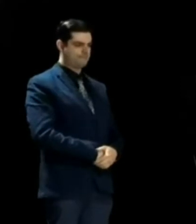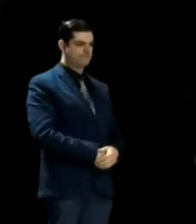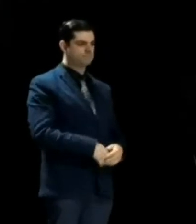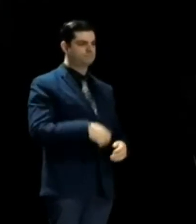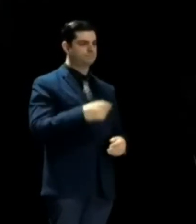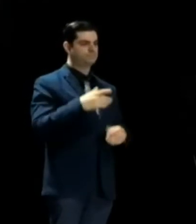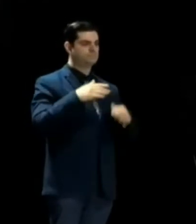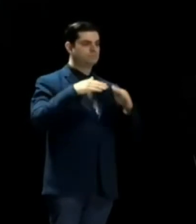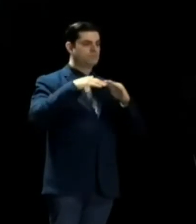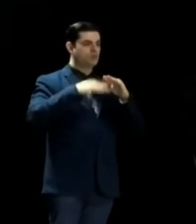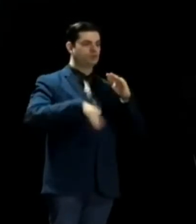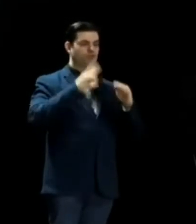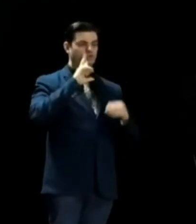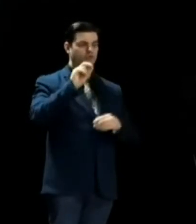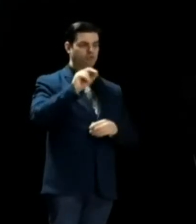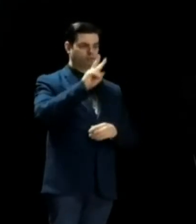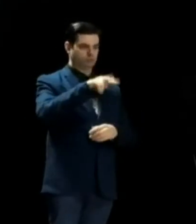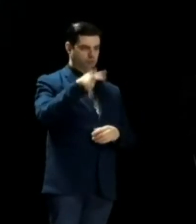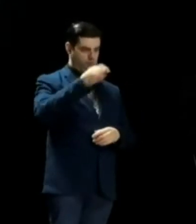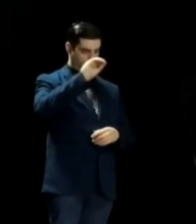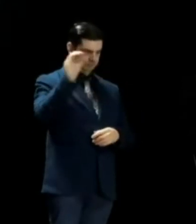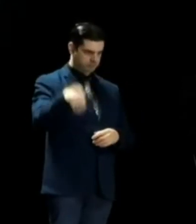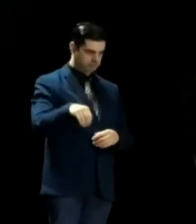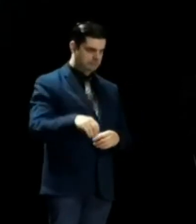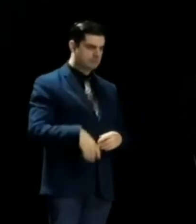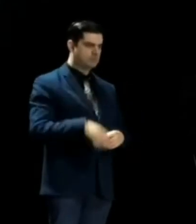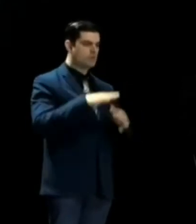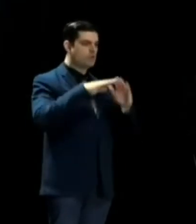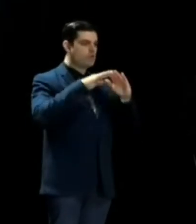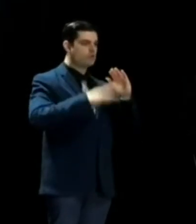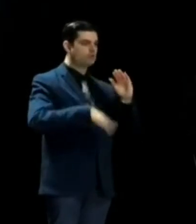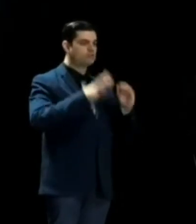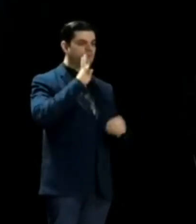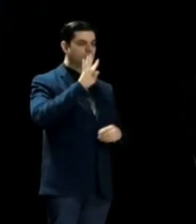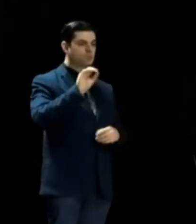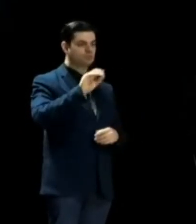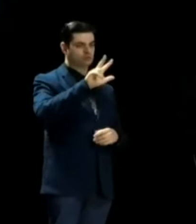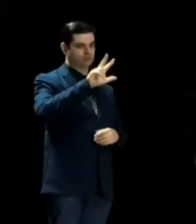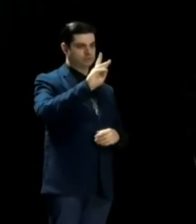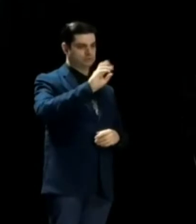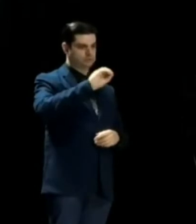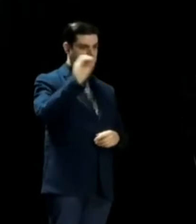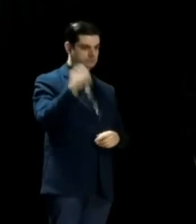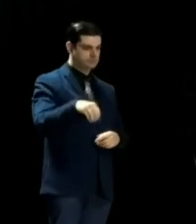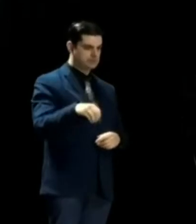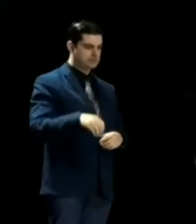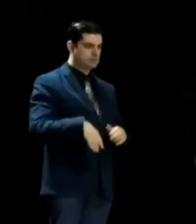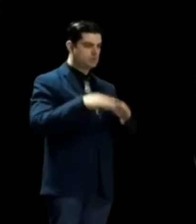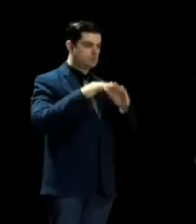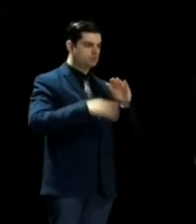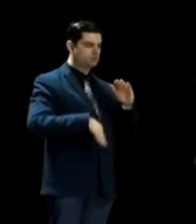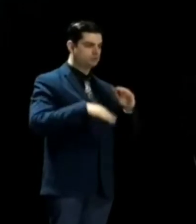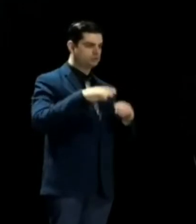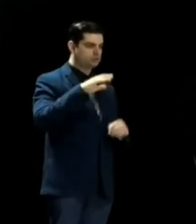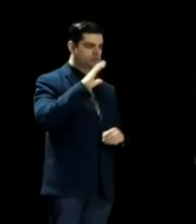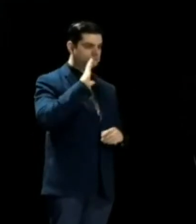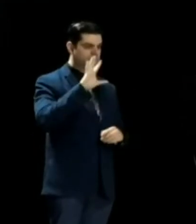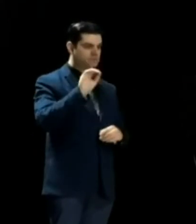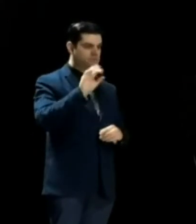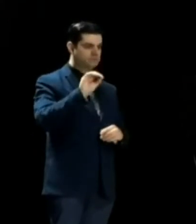under 50. 71% are under 60. And 29% of our cases are over 60 years of